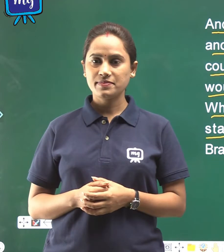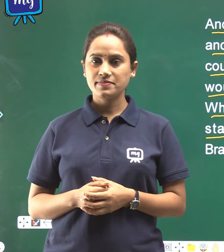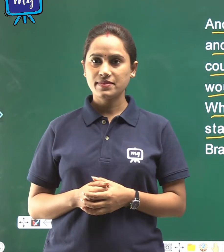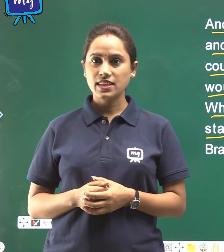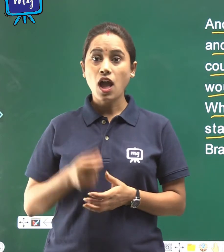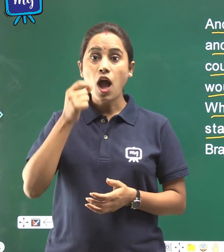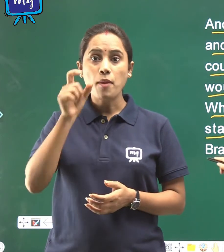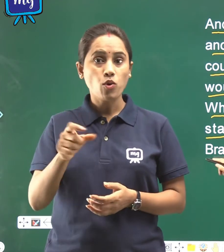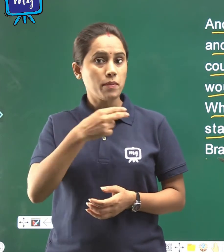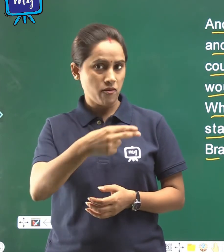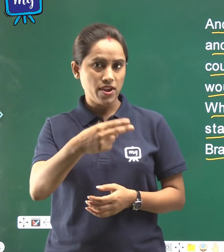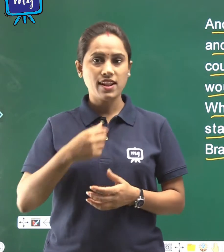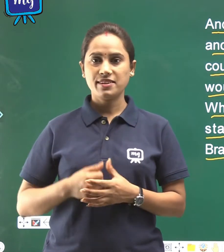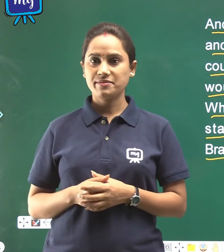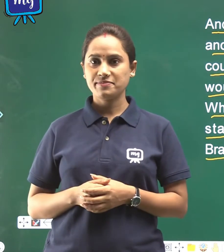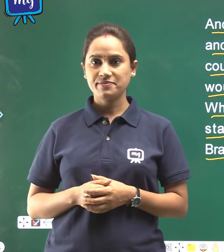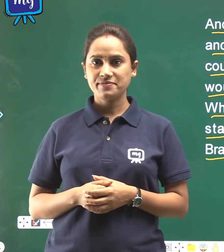about Bramwell.